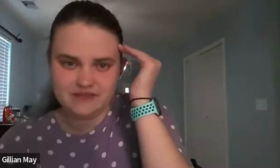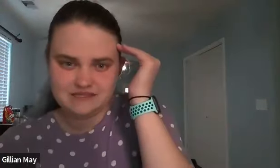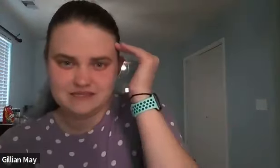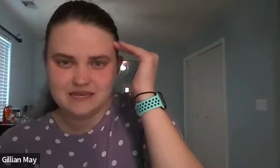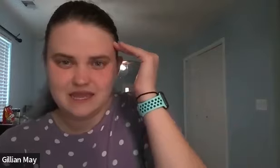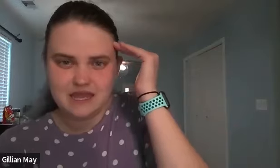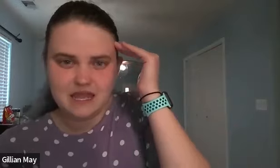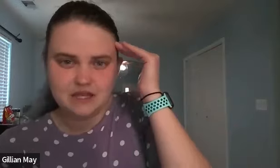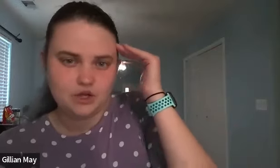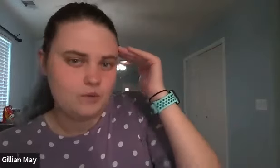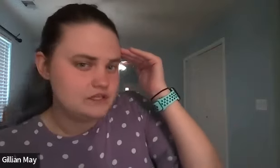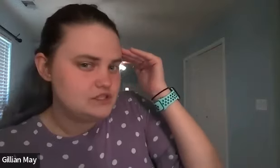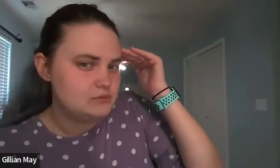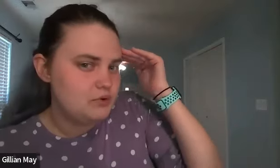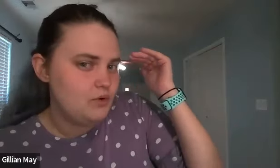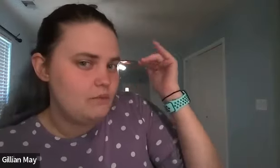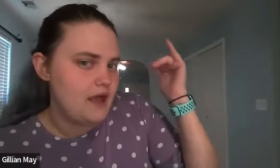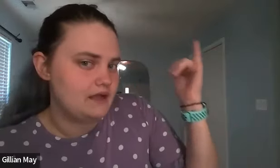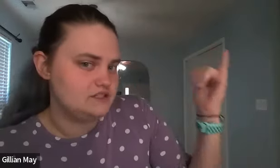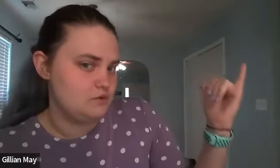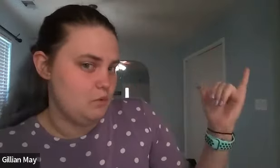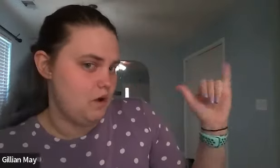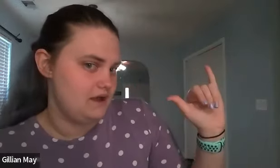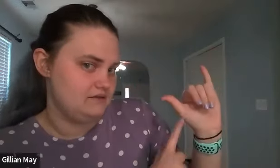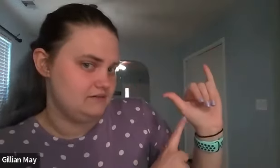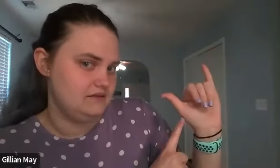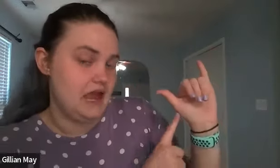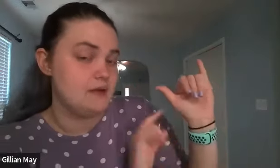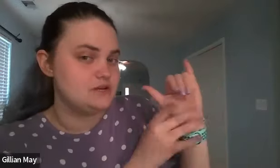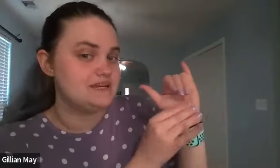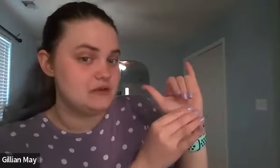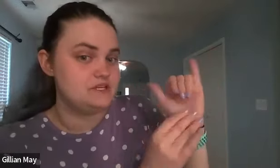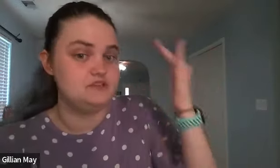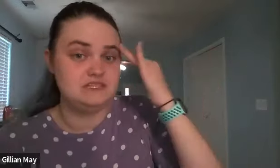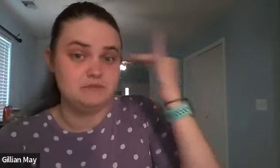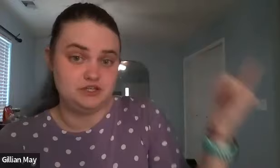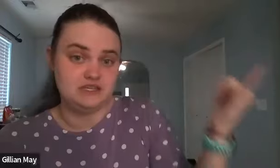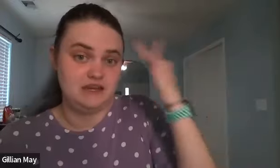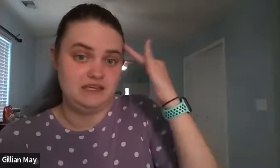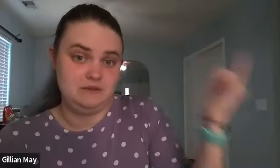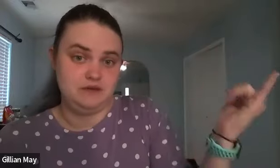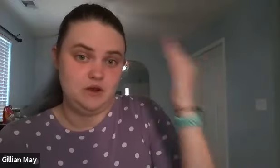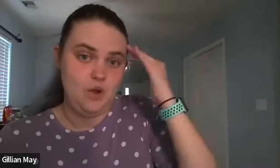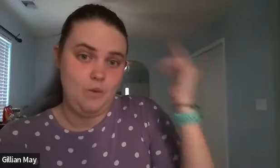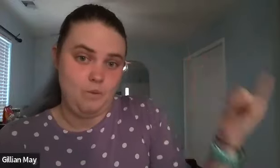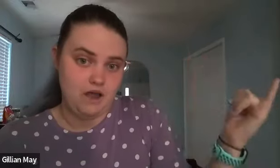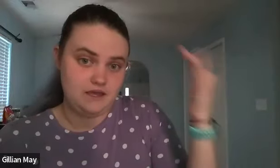this and you're going to pull back into a Y. Like I'm turning mine sideways so you see it, but you just kind of keep it Y.